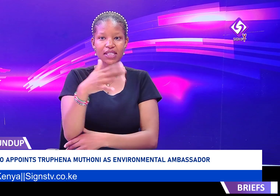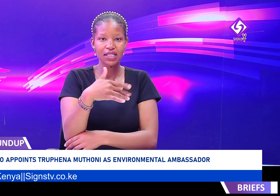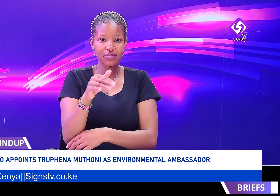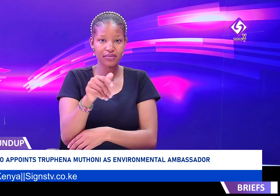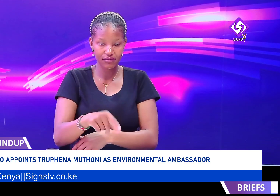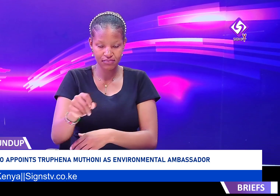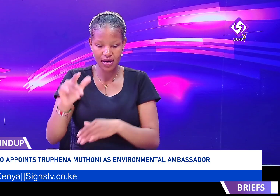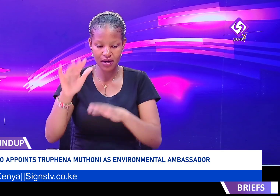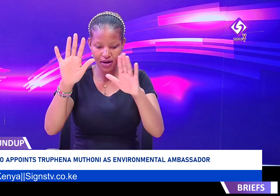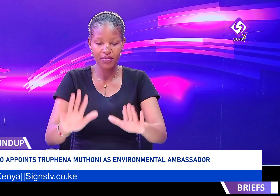campaign.